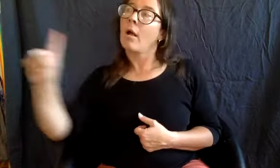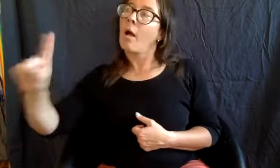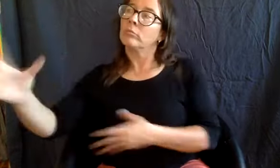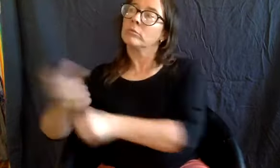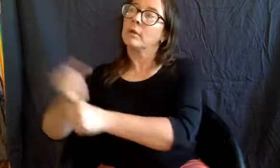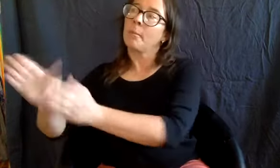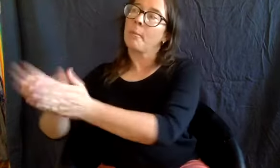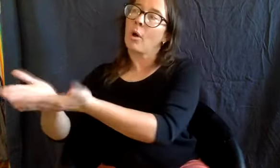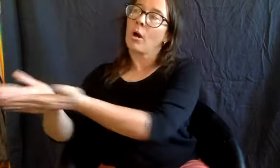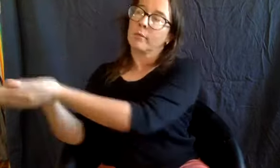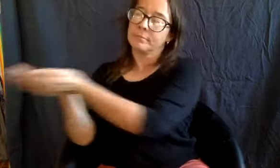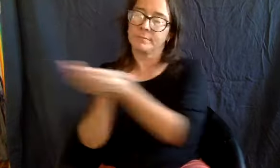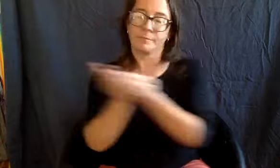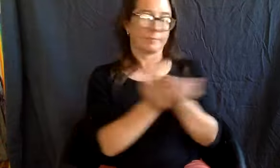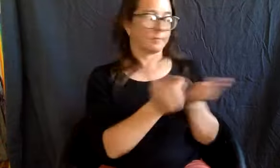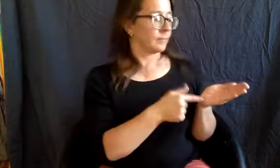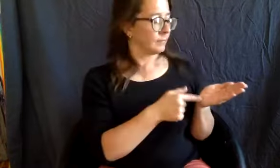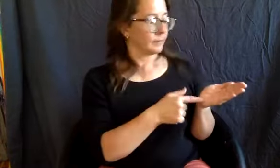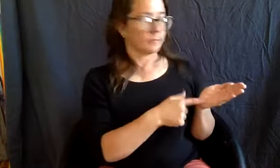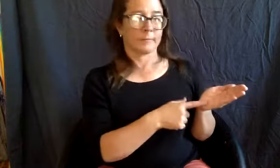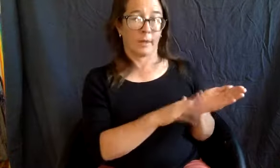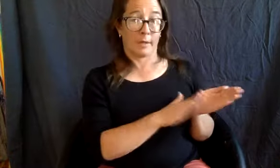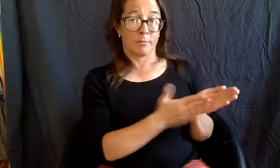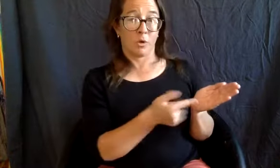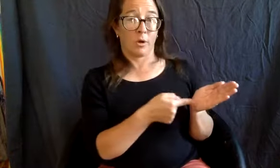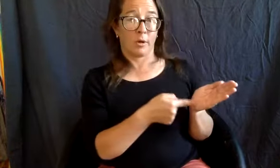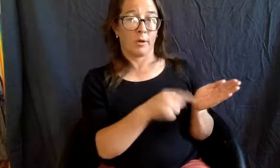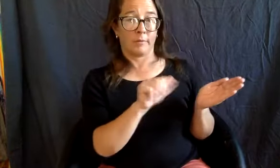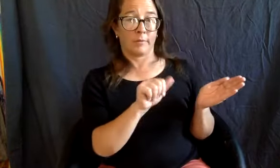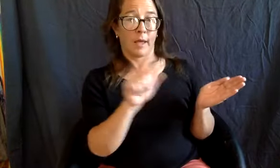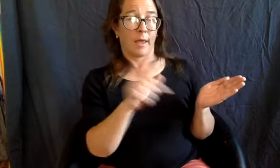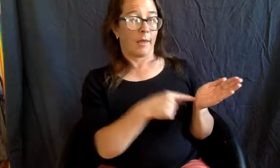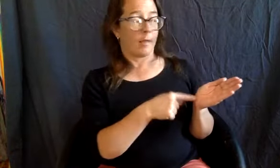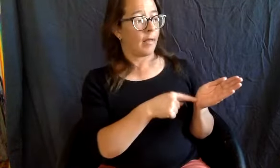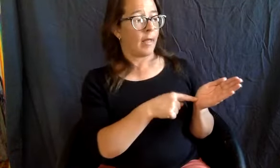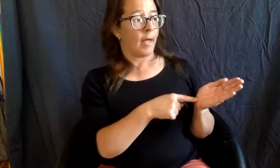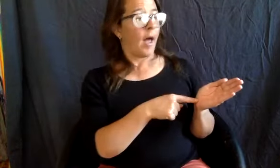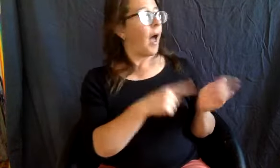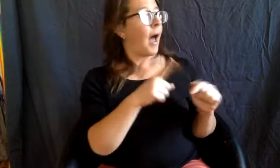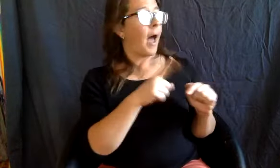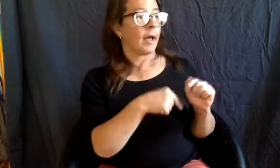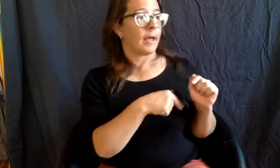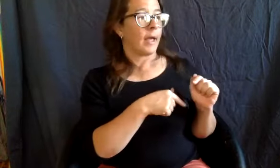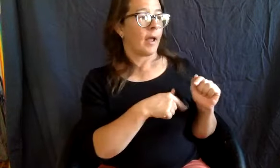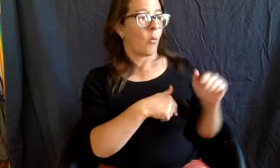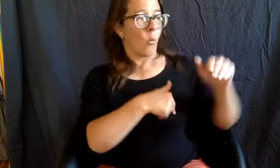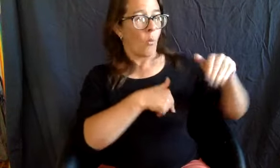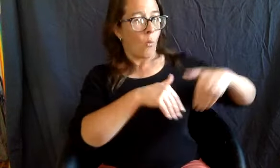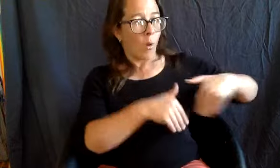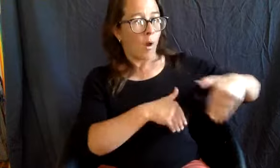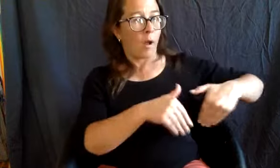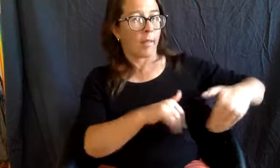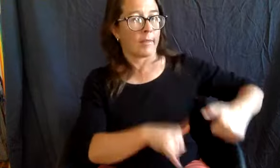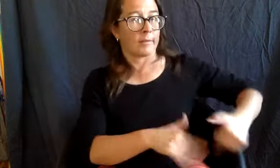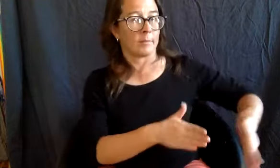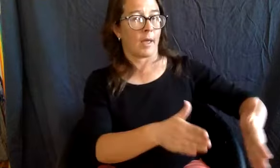me because we were having, relationship problems. She left me because I'm a drunk and an addict. Everything came out. By the time I